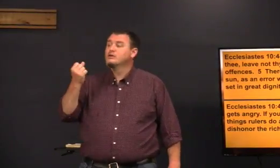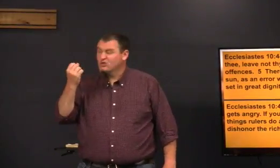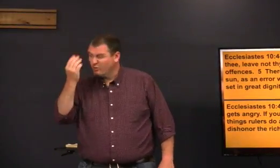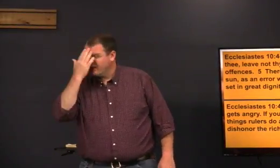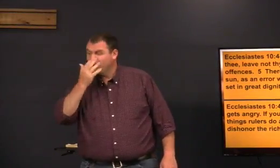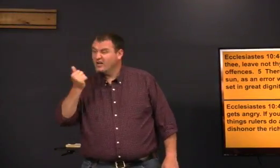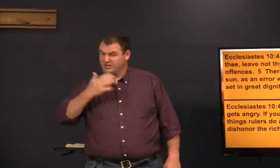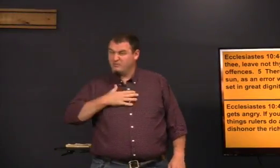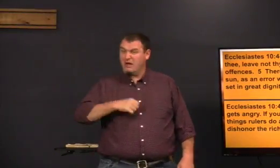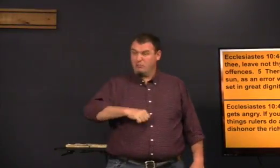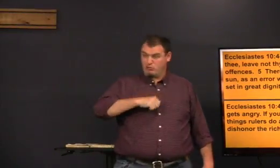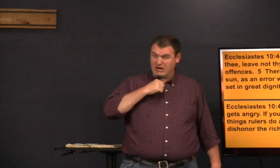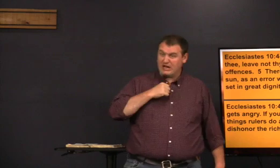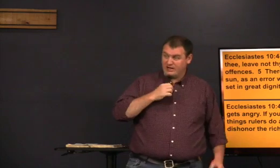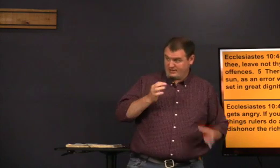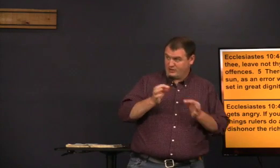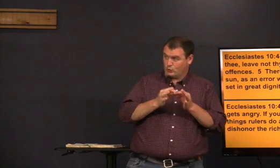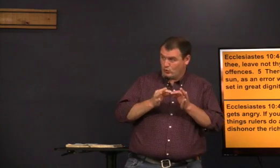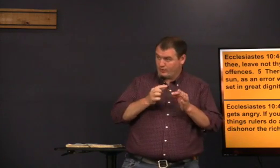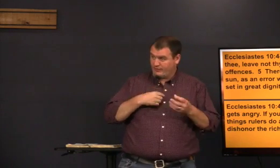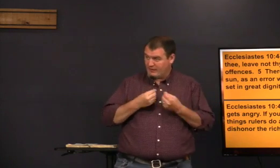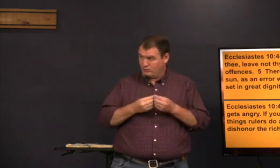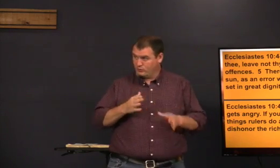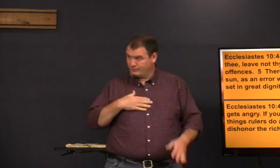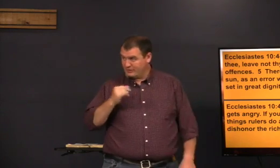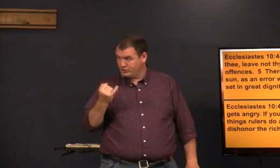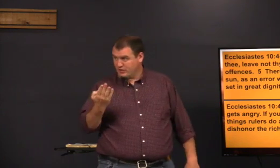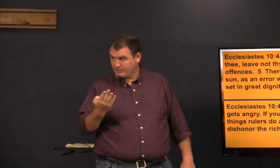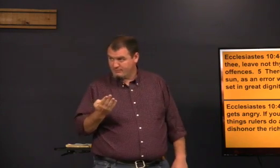So because of my pride is worth I lose my job?